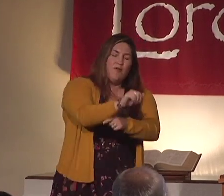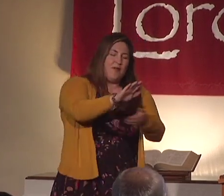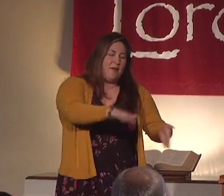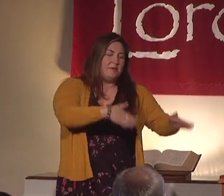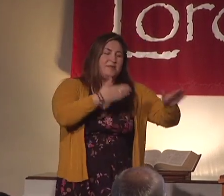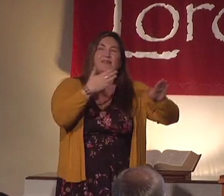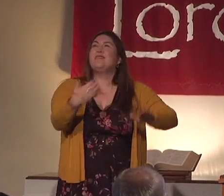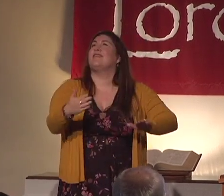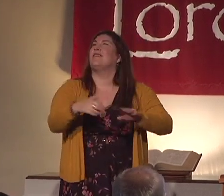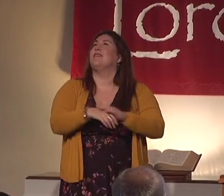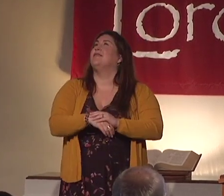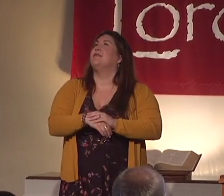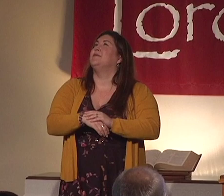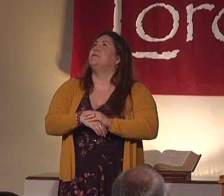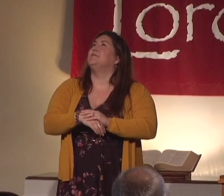dead. You conquered death.